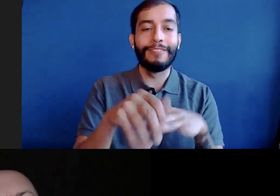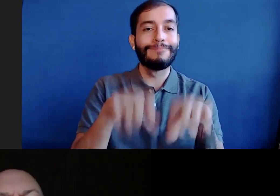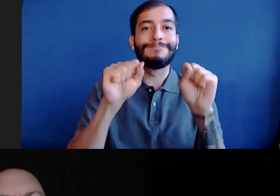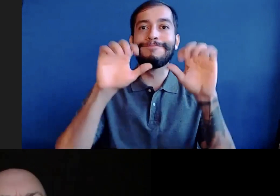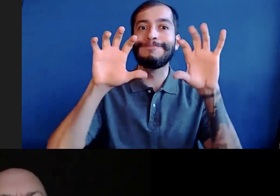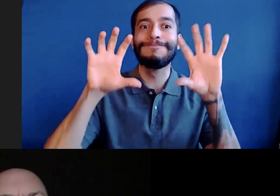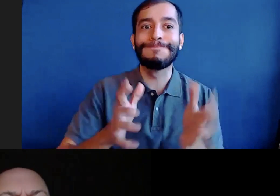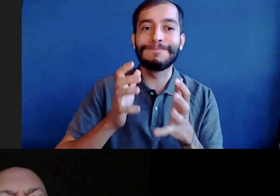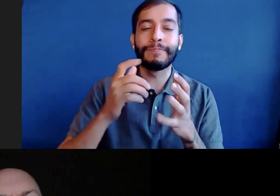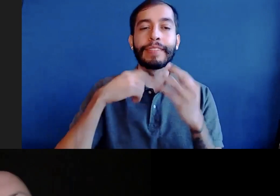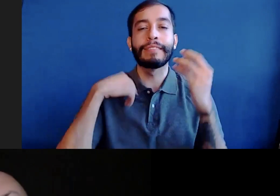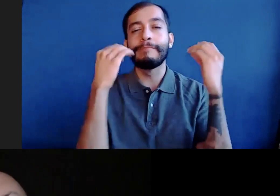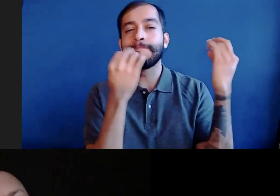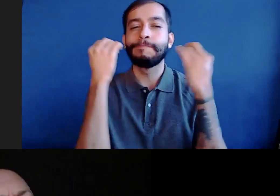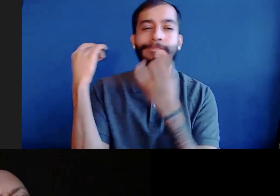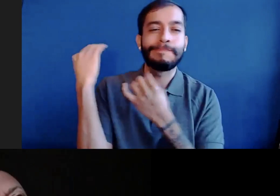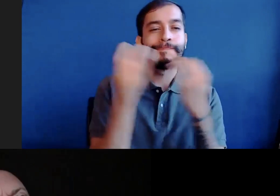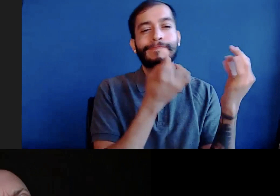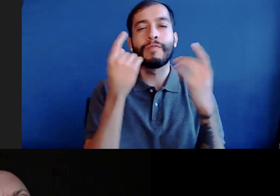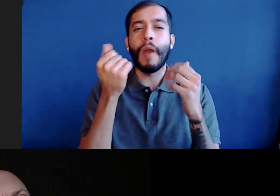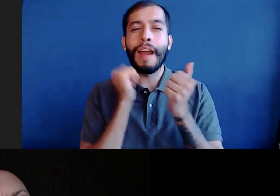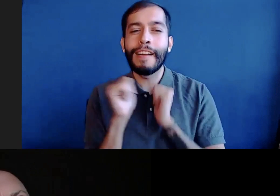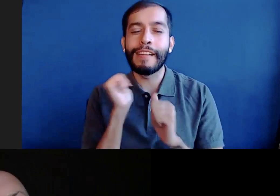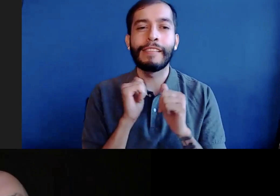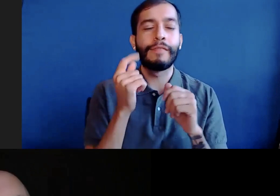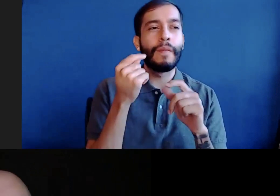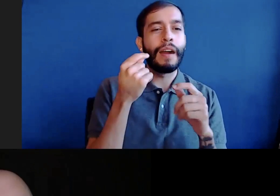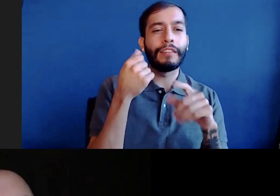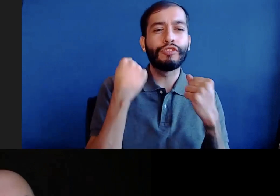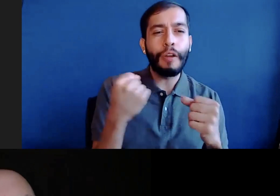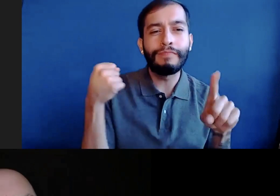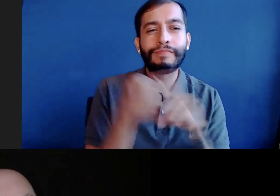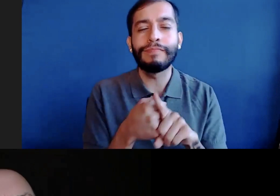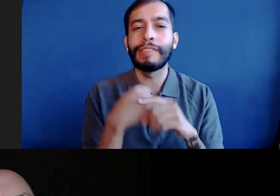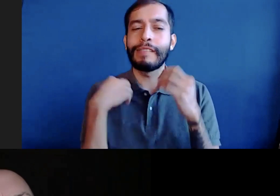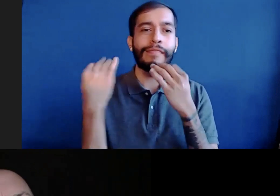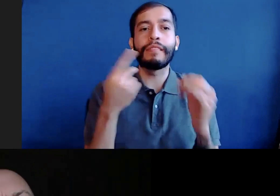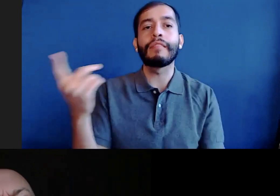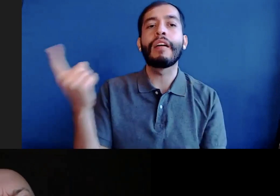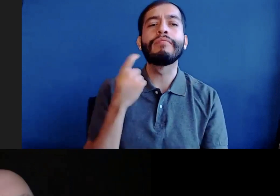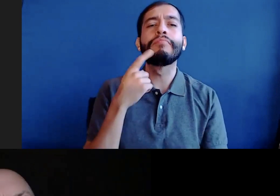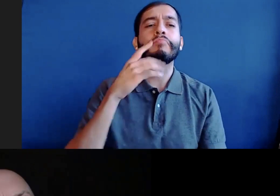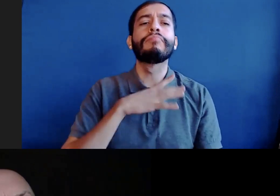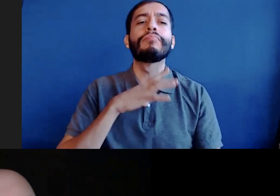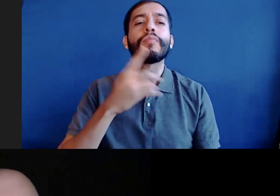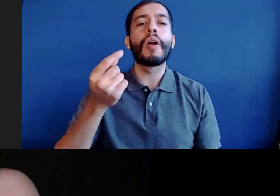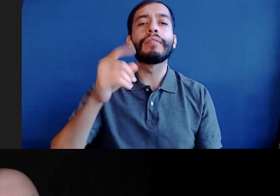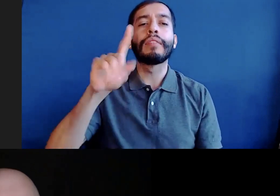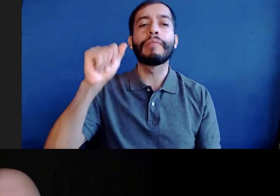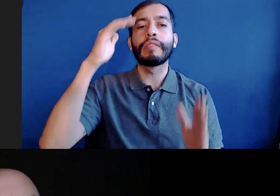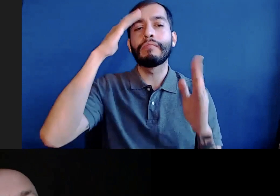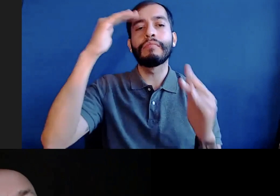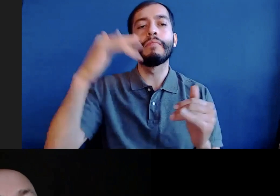play? It's got to be a real impact. And we said, well, what don't they expect disabled people to do? And well, firstly, they don't expect us to